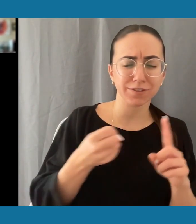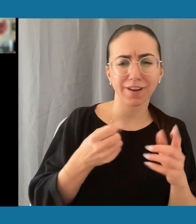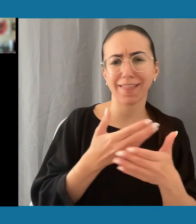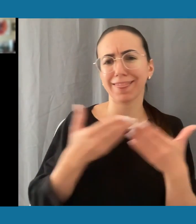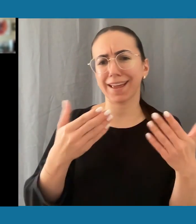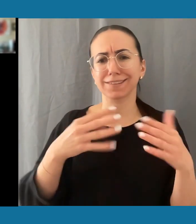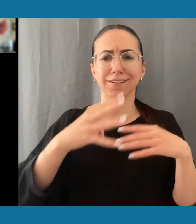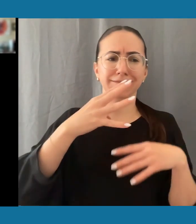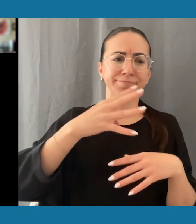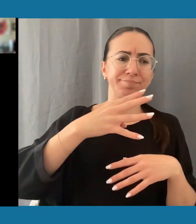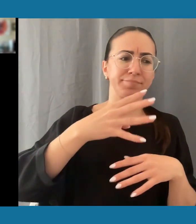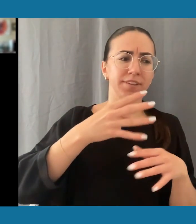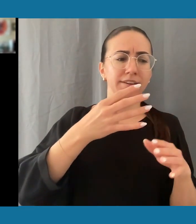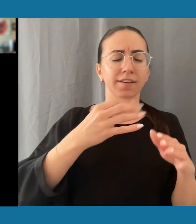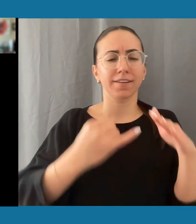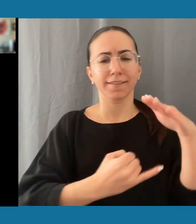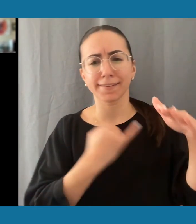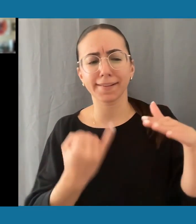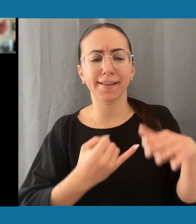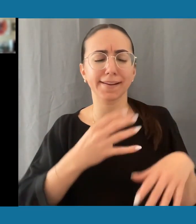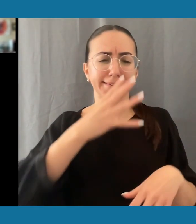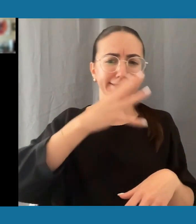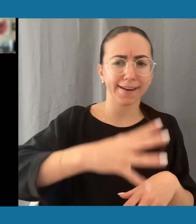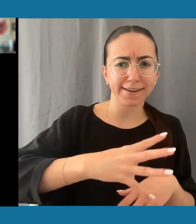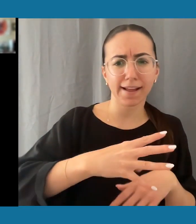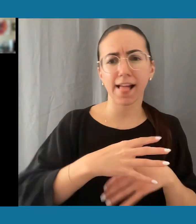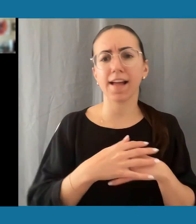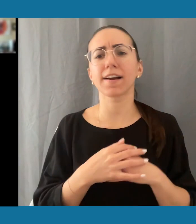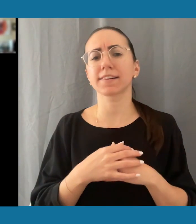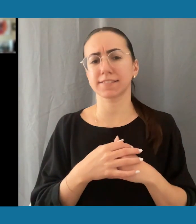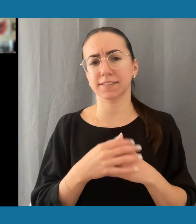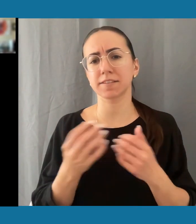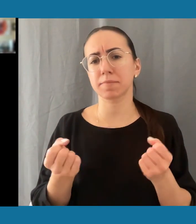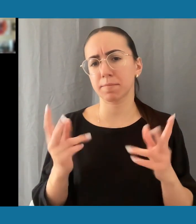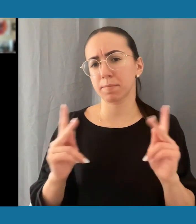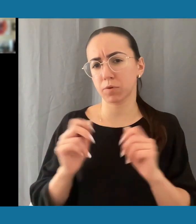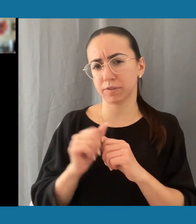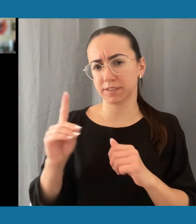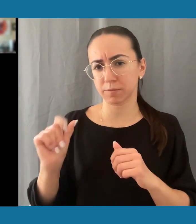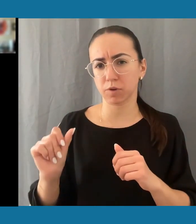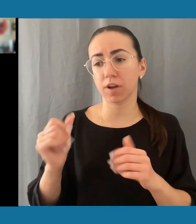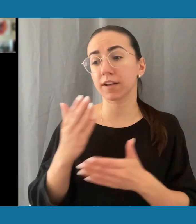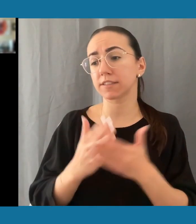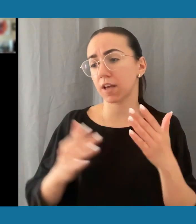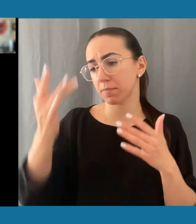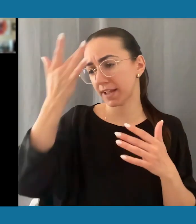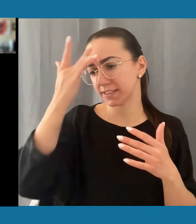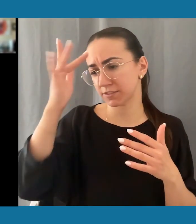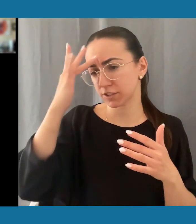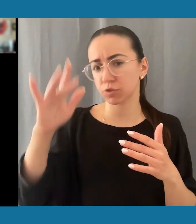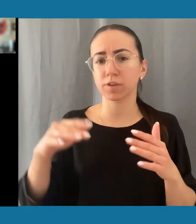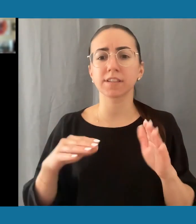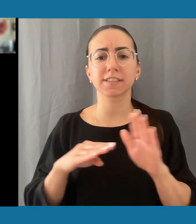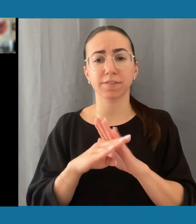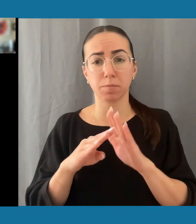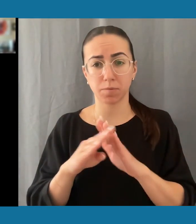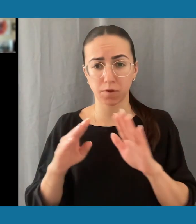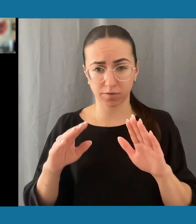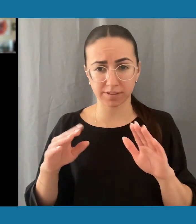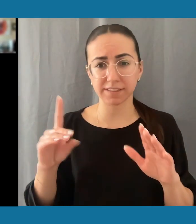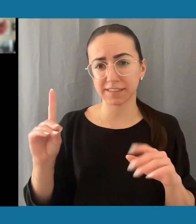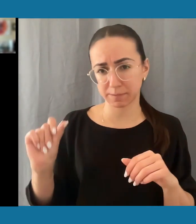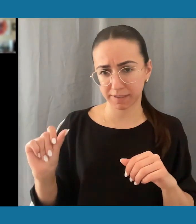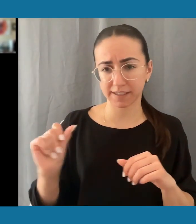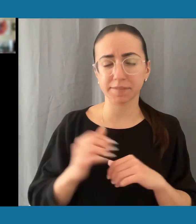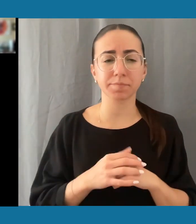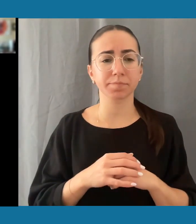of people with disabilities, primarily those with intellectual and developmental disabilities, in